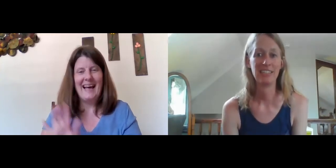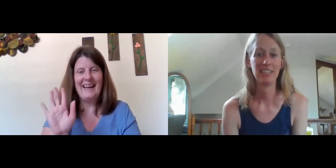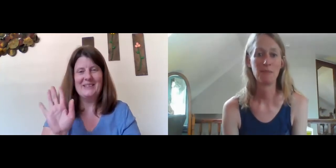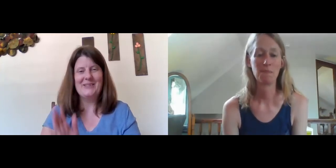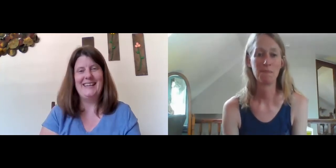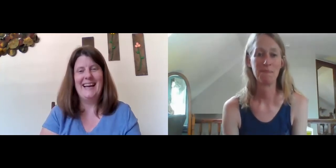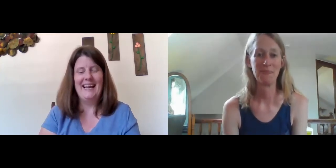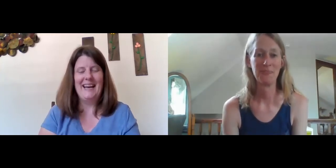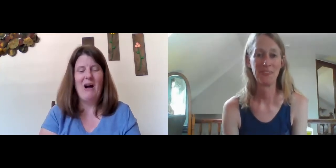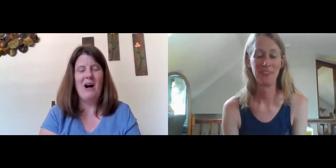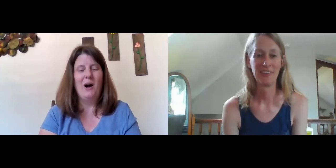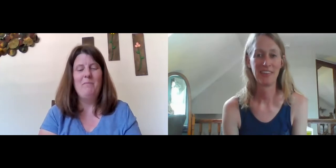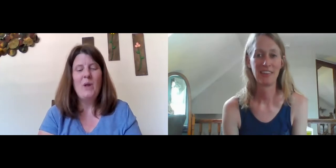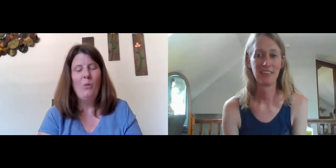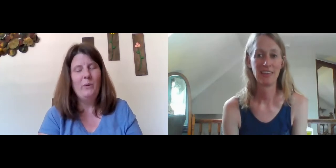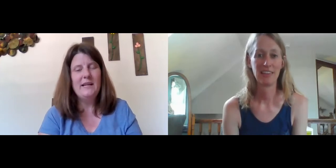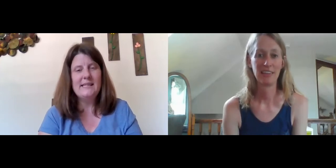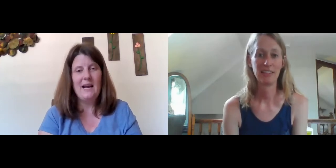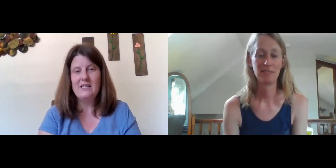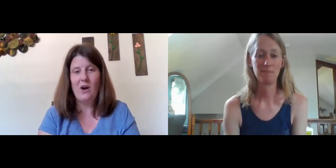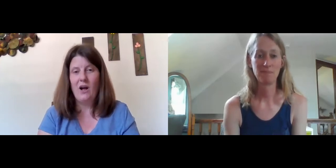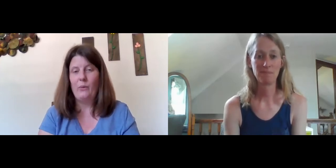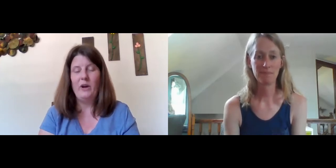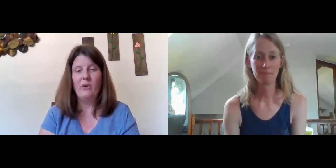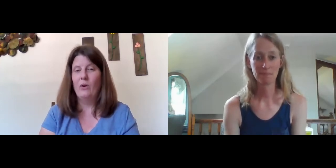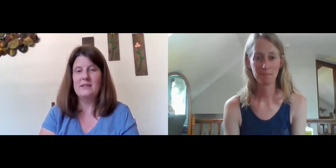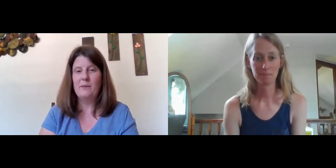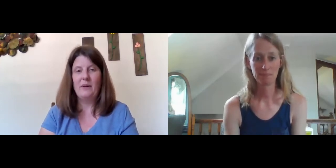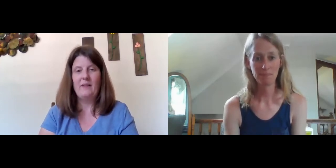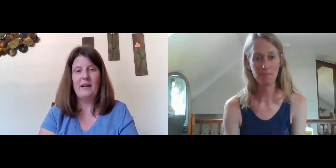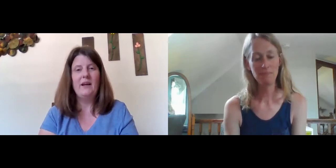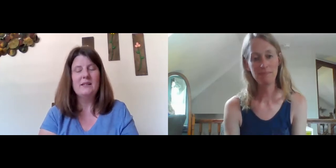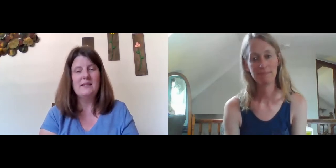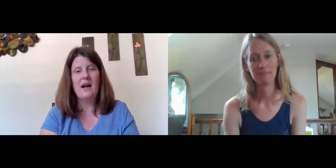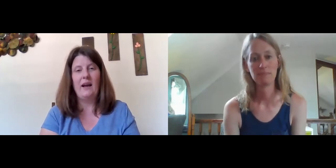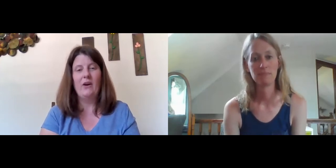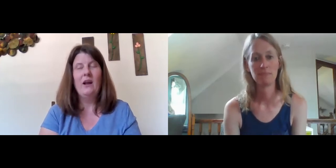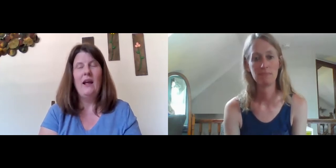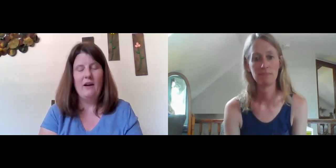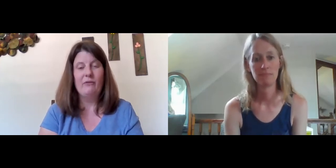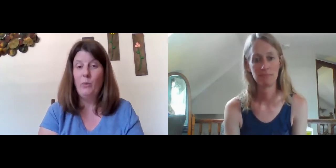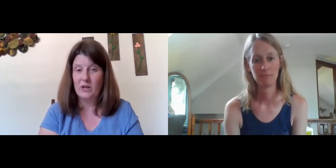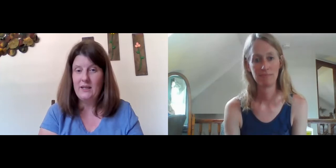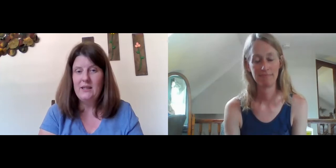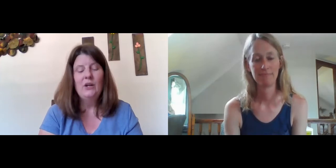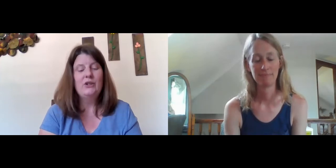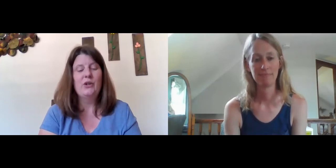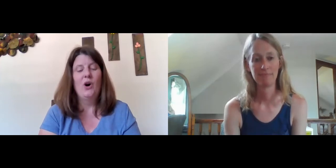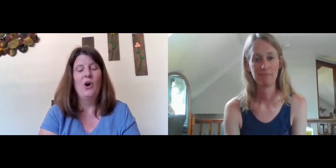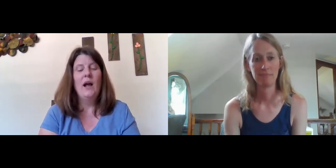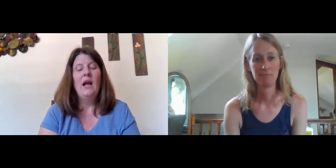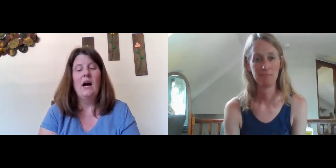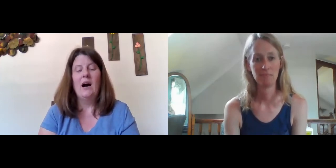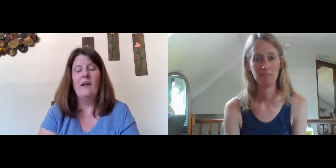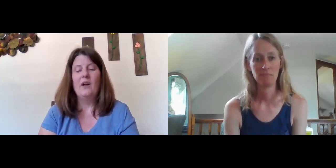Okay, hi kiddos again. When we sign a song, we don't typically sign every word.